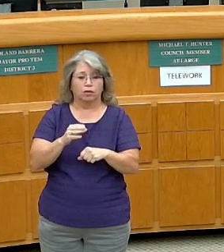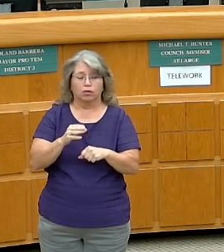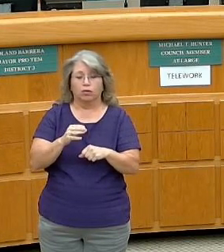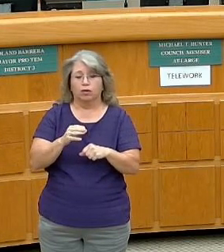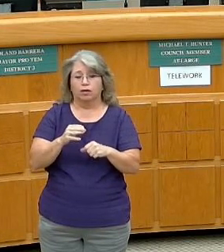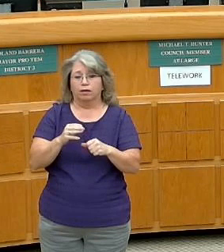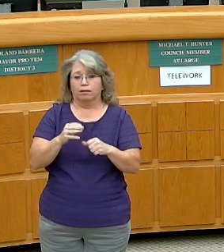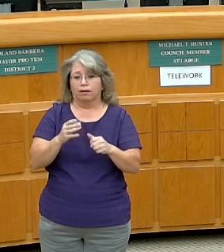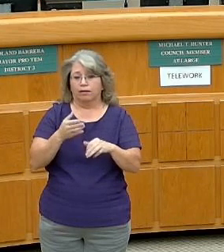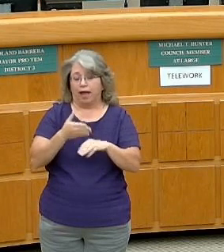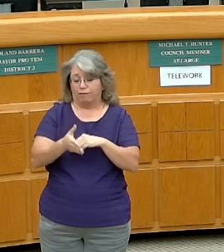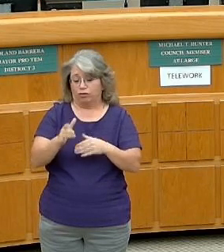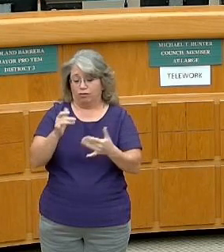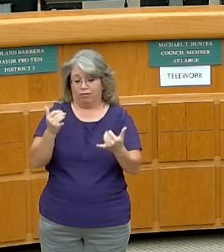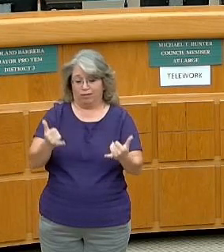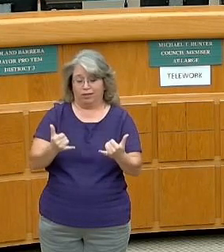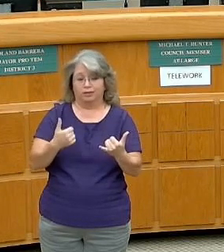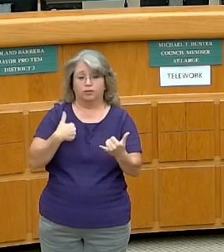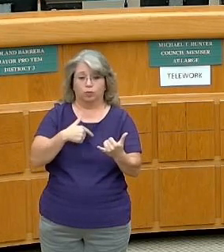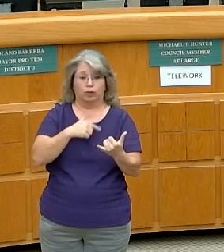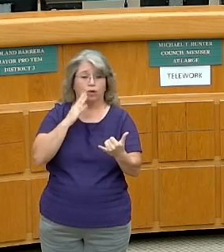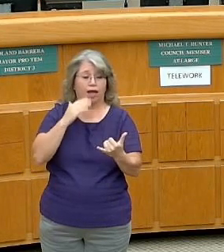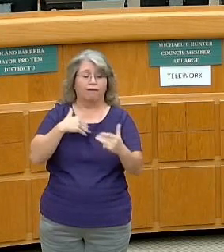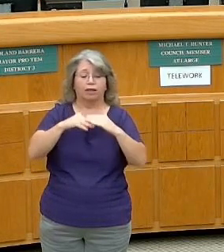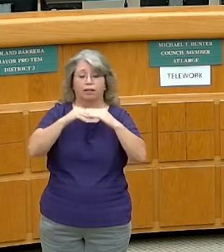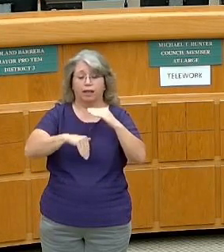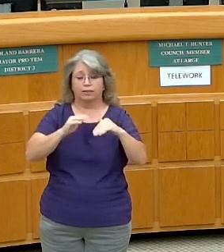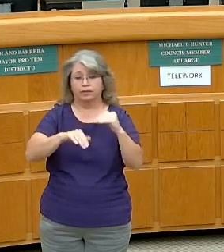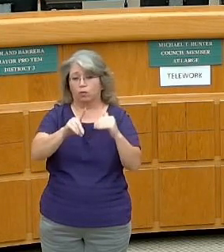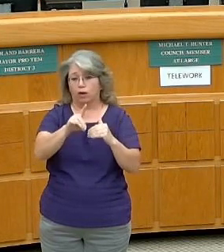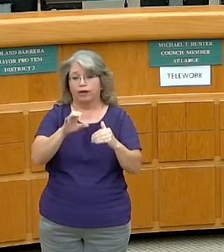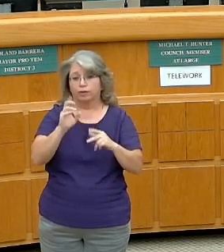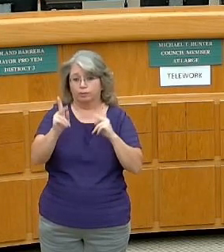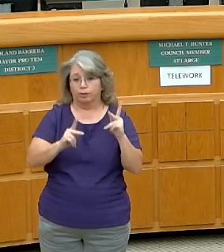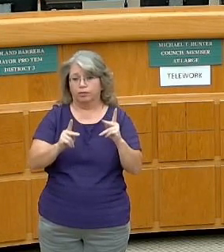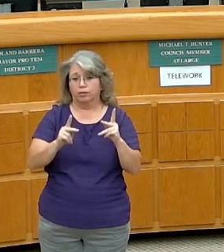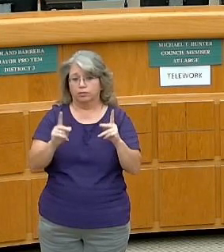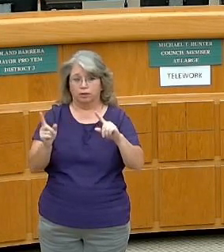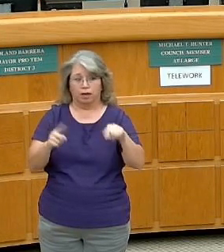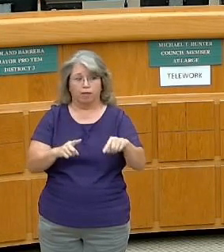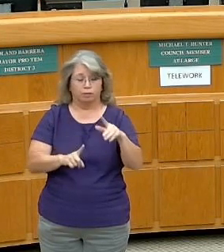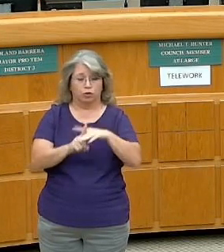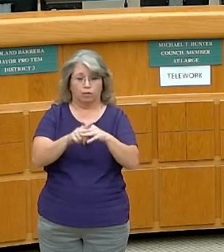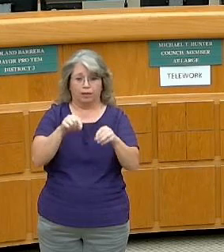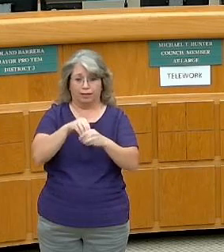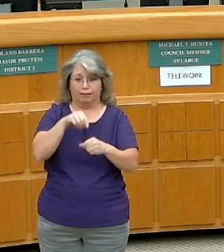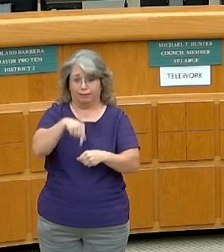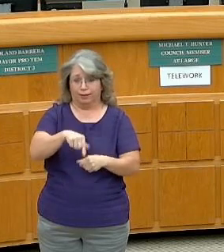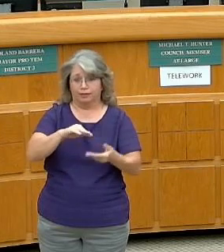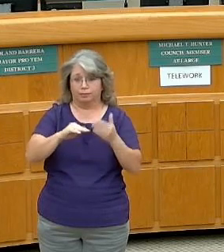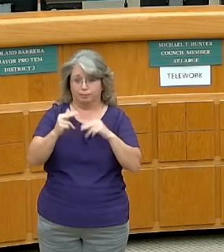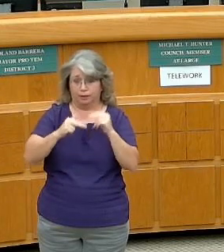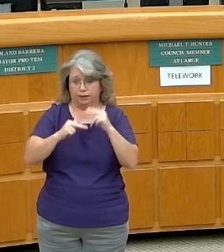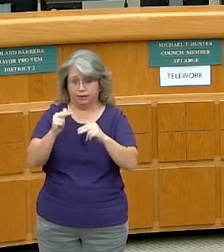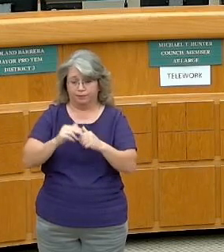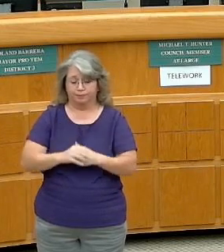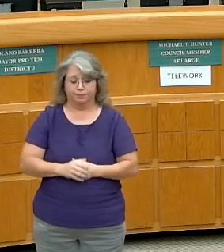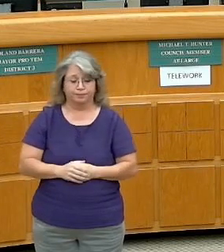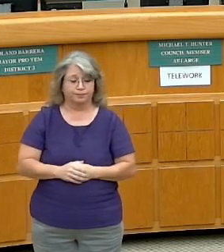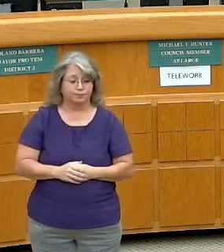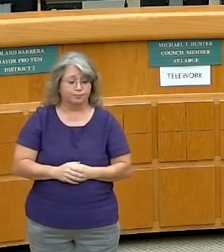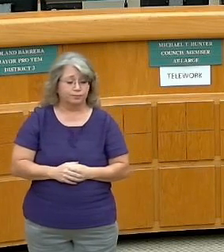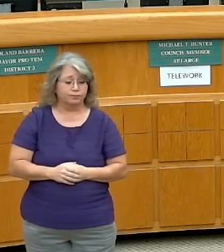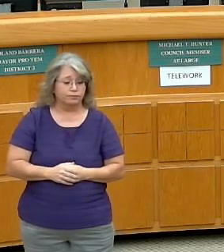that typically would come into the building. We one other thing, just to communicate to the